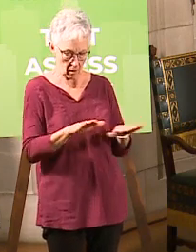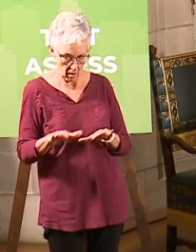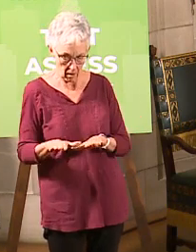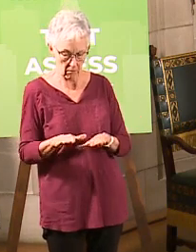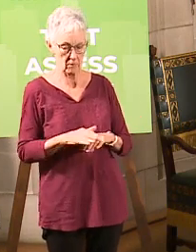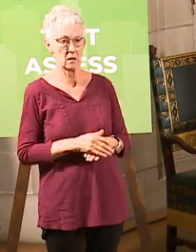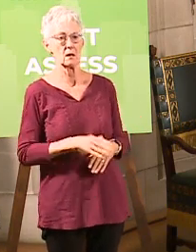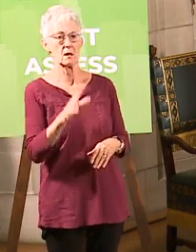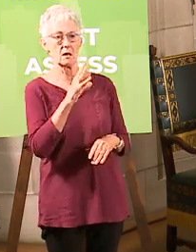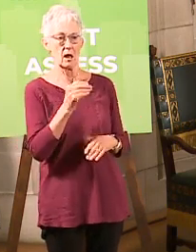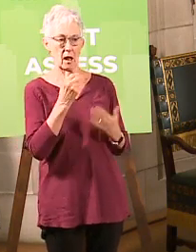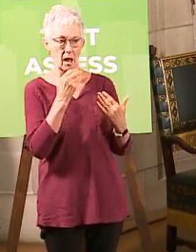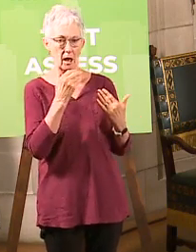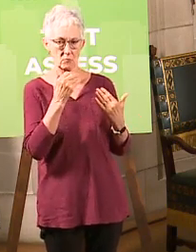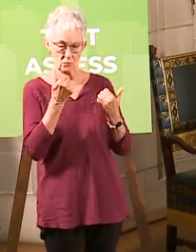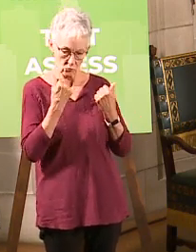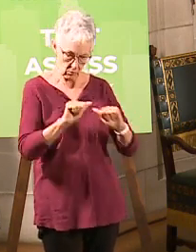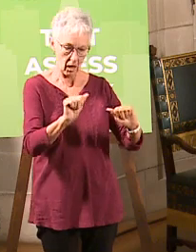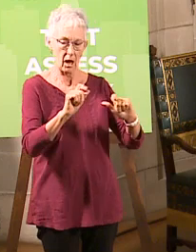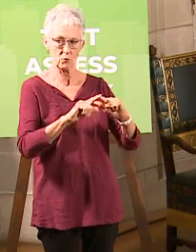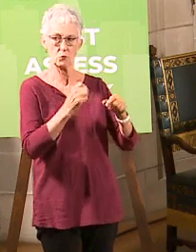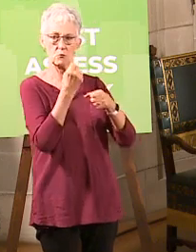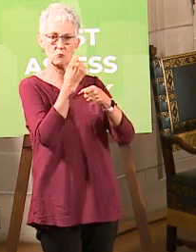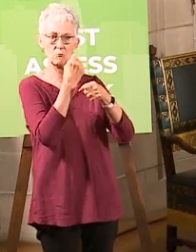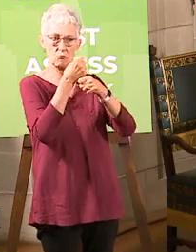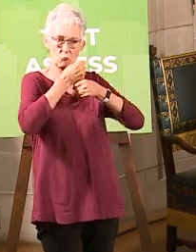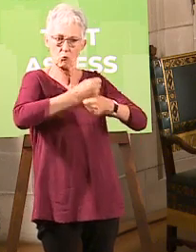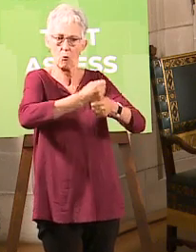We have to heal. We have to move on together.